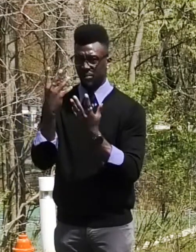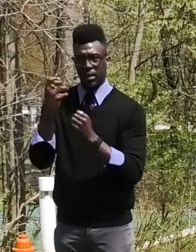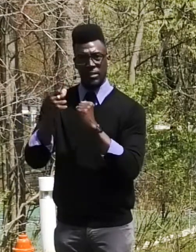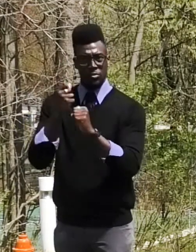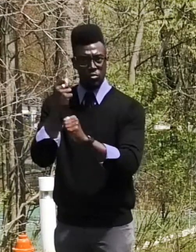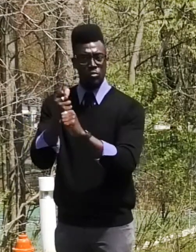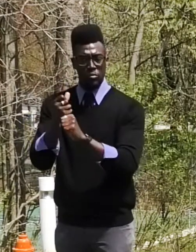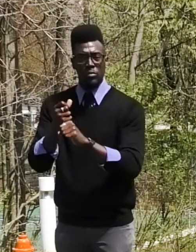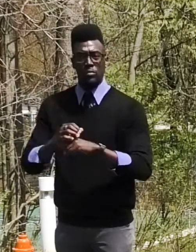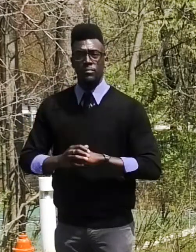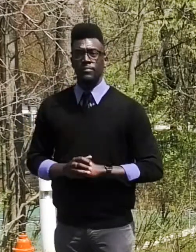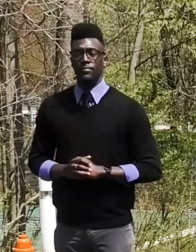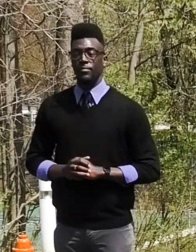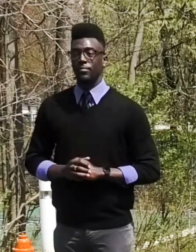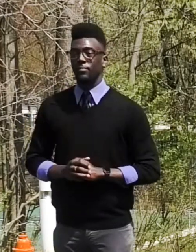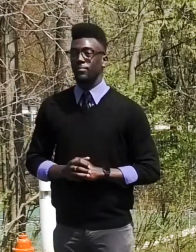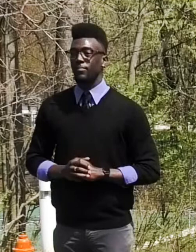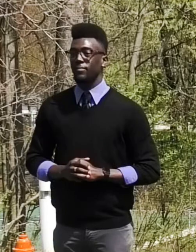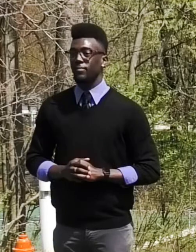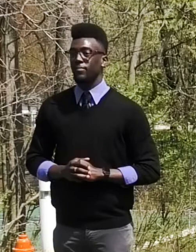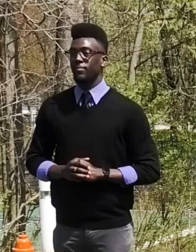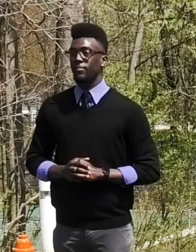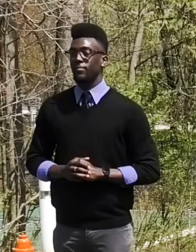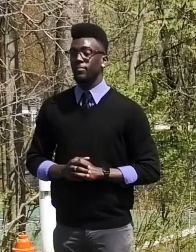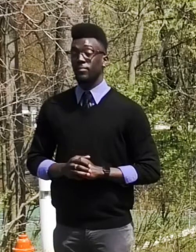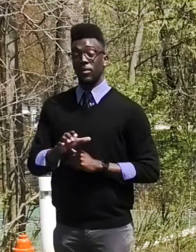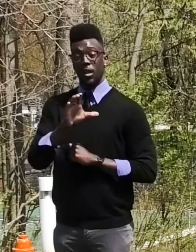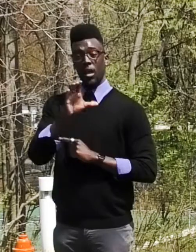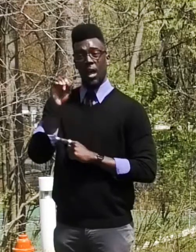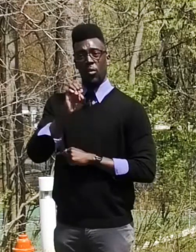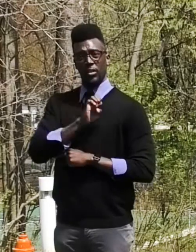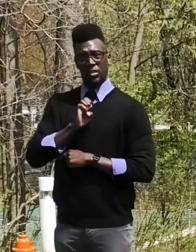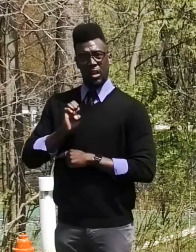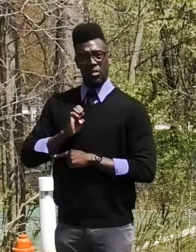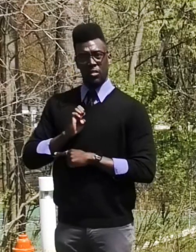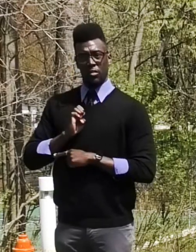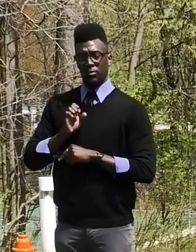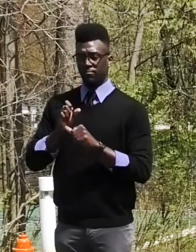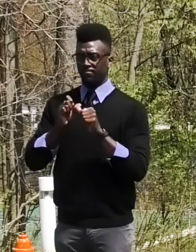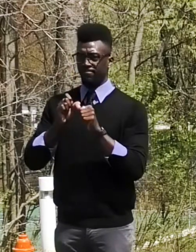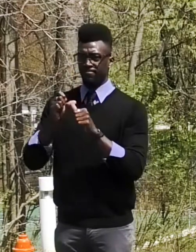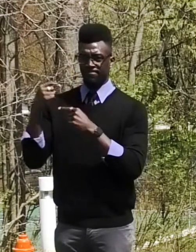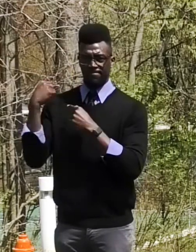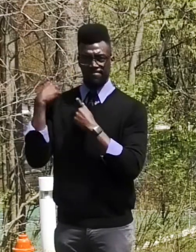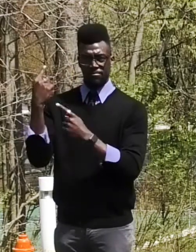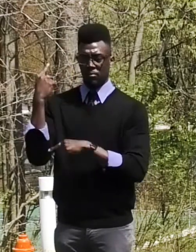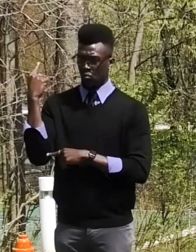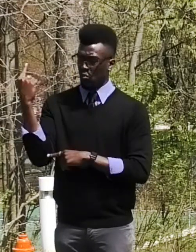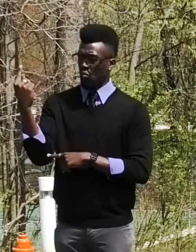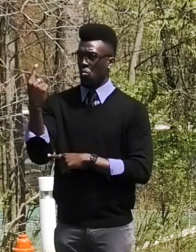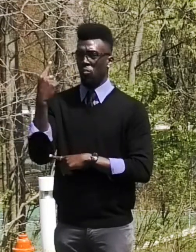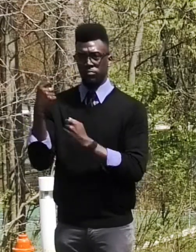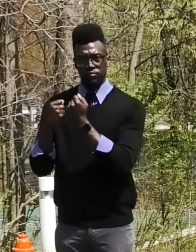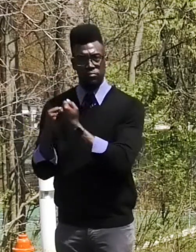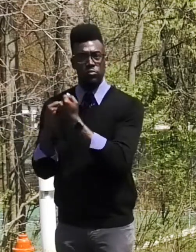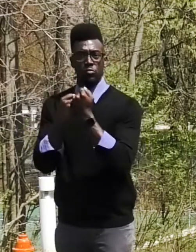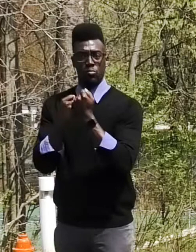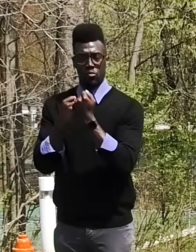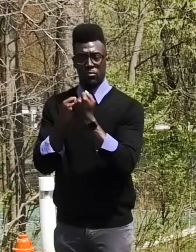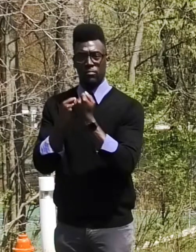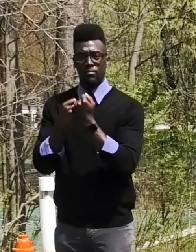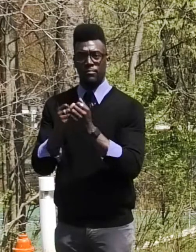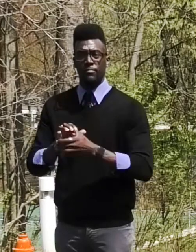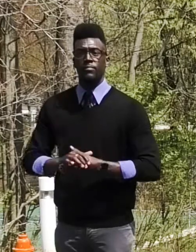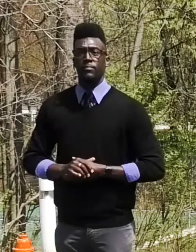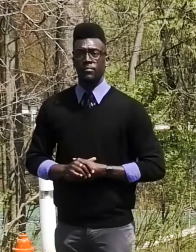of years. And the county executive has always been so supportive of our efforts in